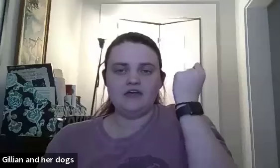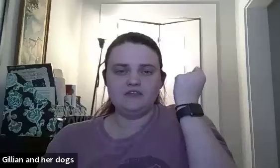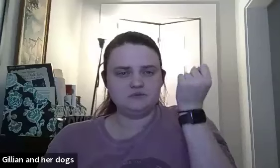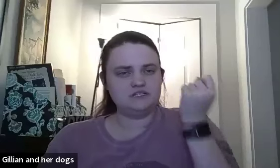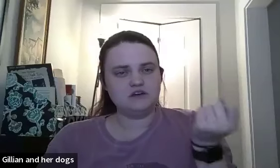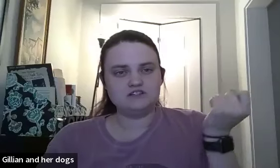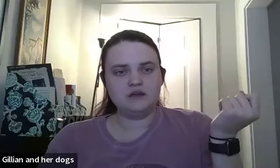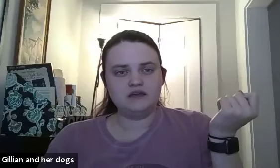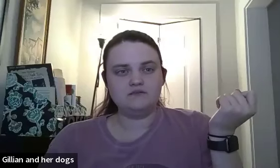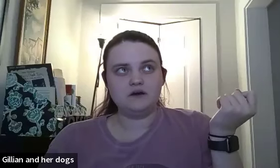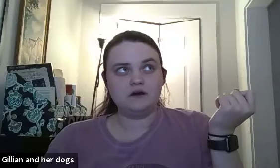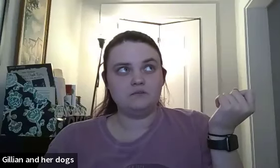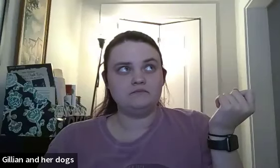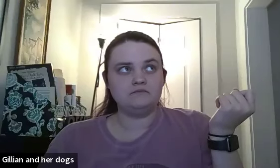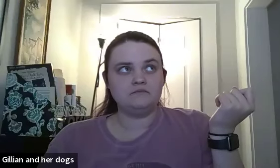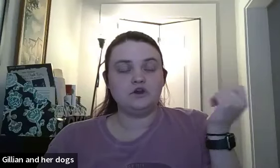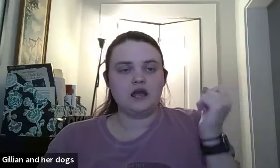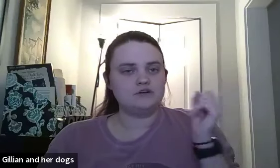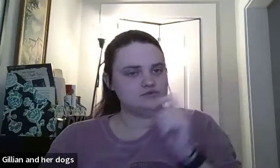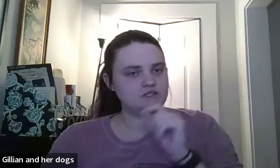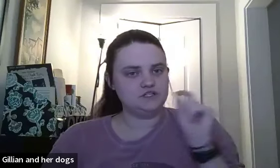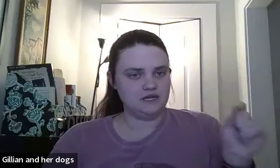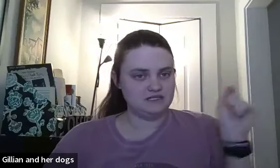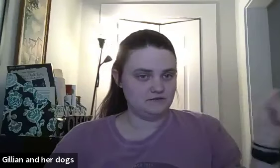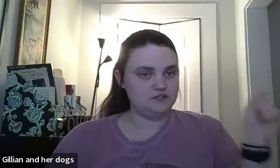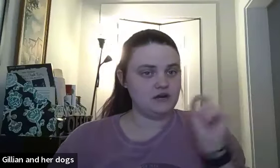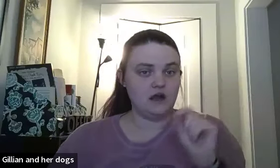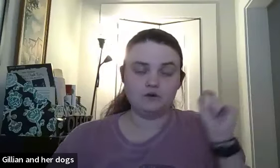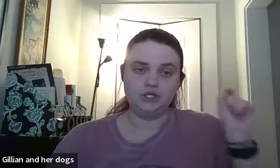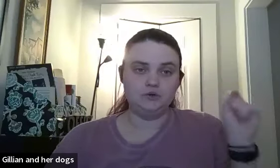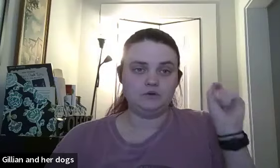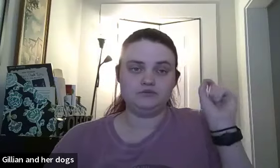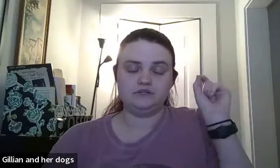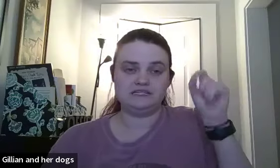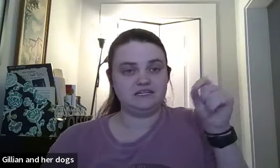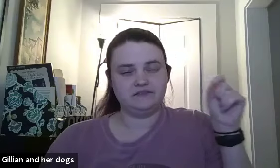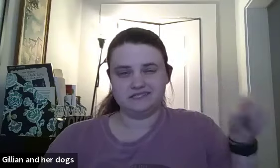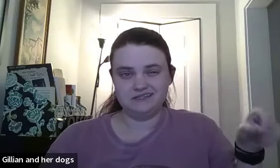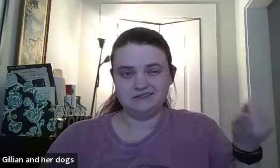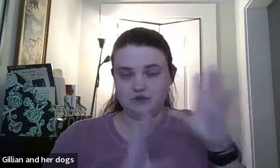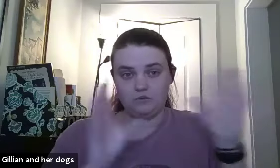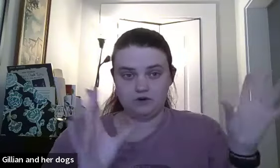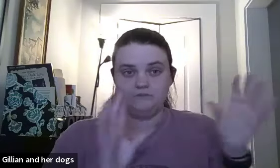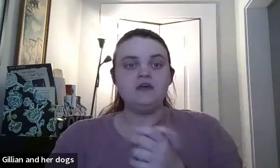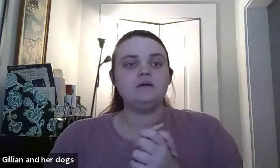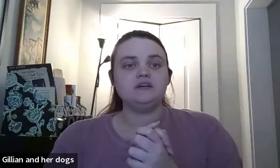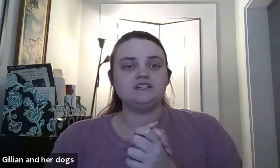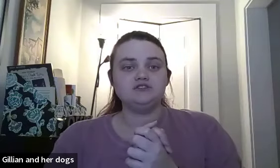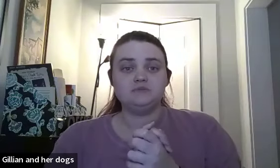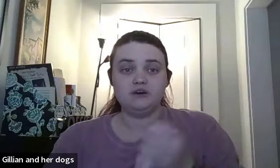And this one is also if your eyebrows really do make a difference on how you are presenting the sentence or that word, because you could be